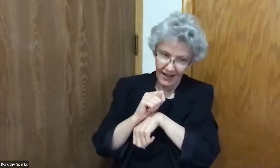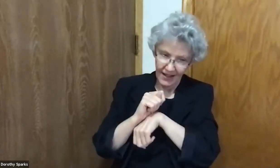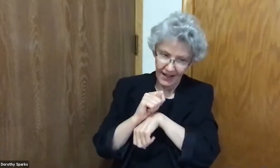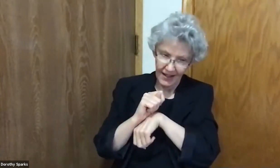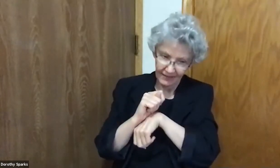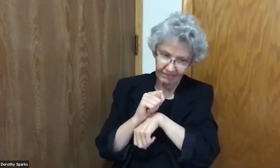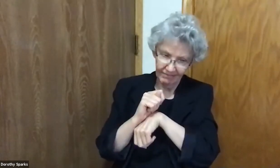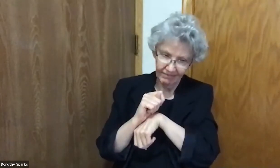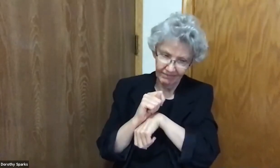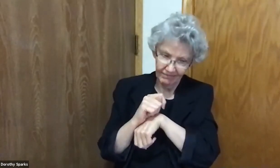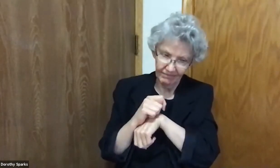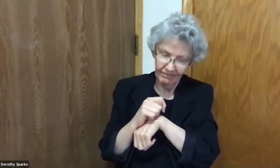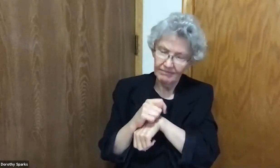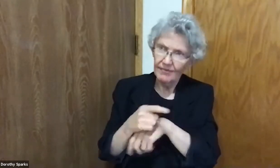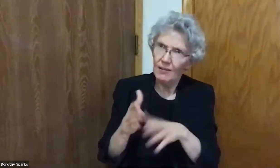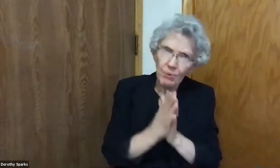eating.